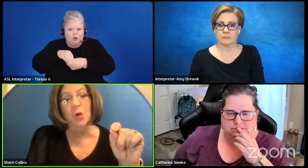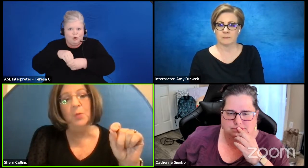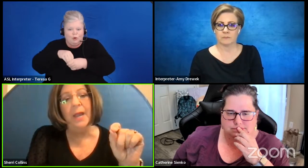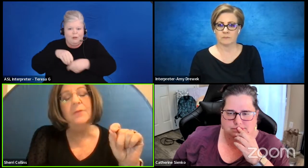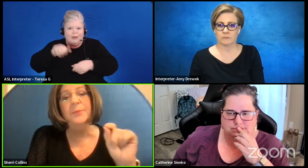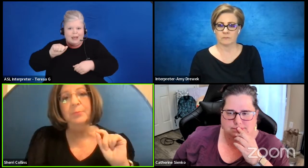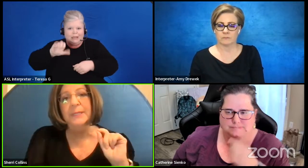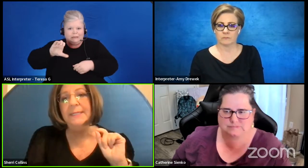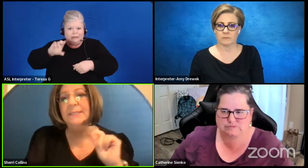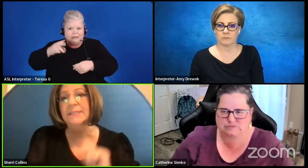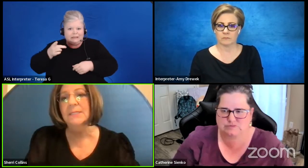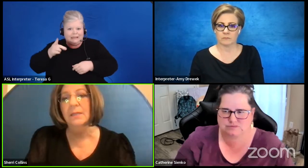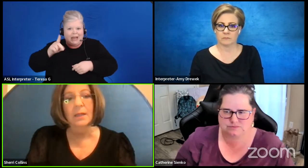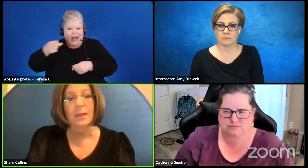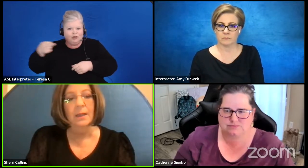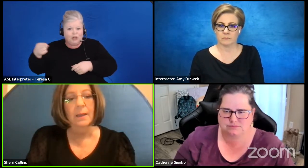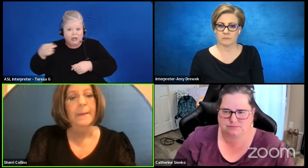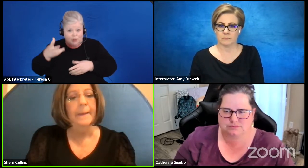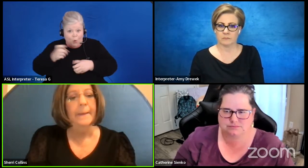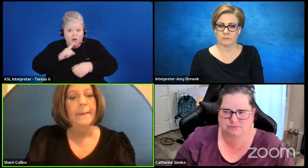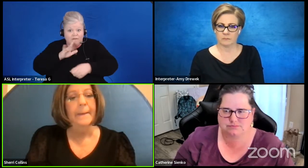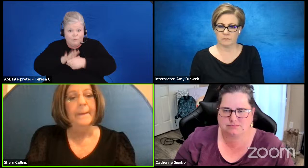you confirm that, please?